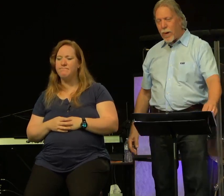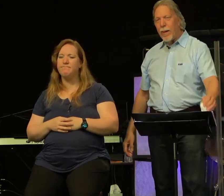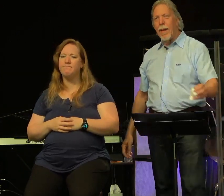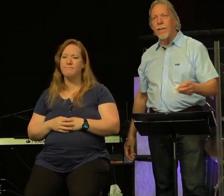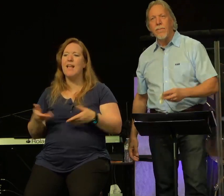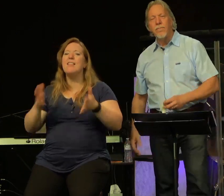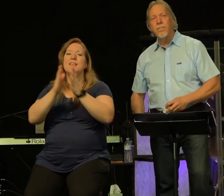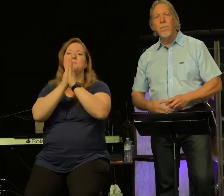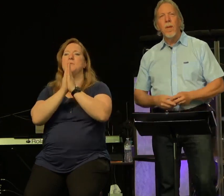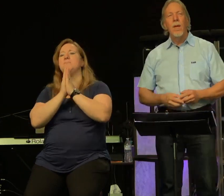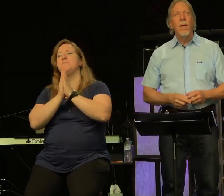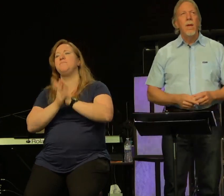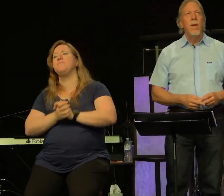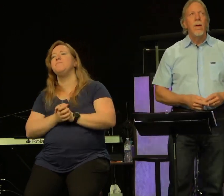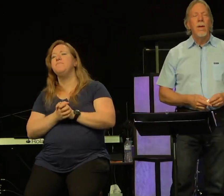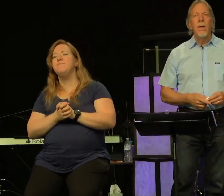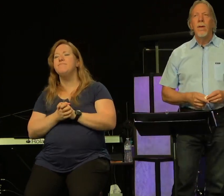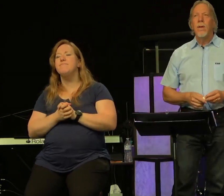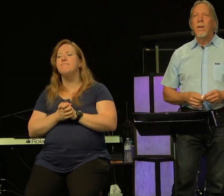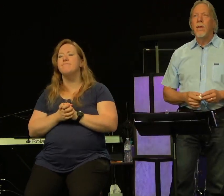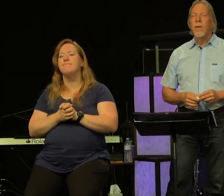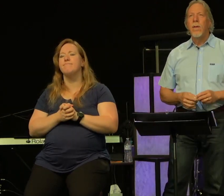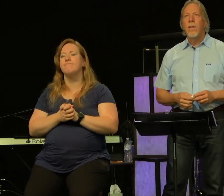Let's pray together.